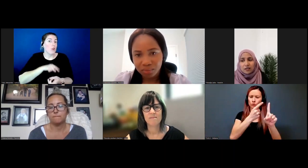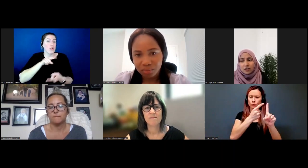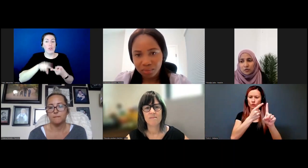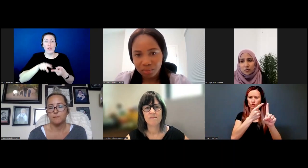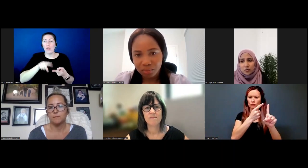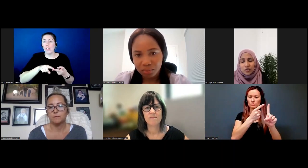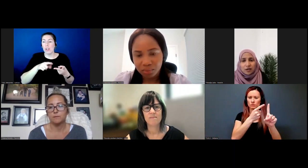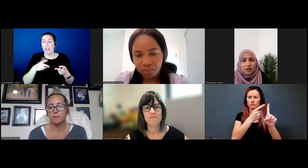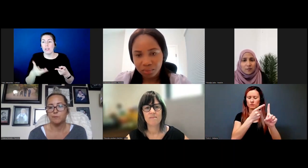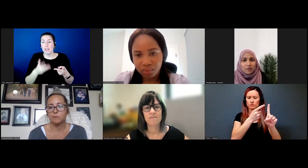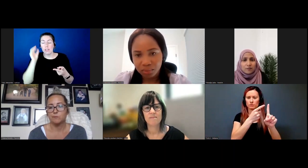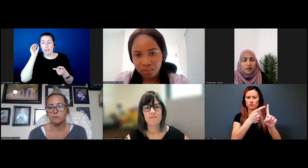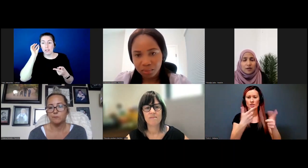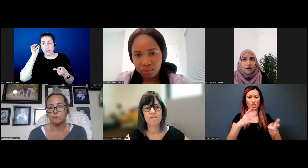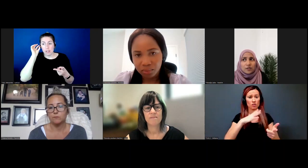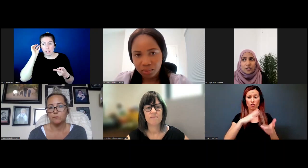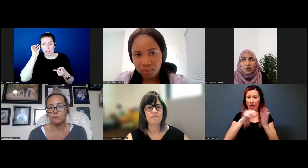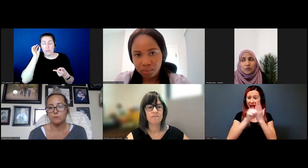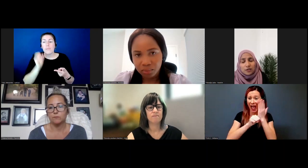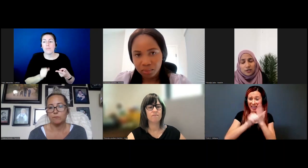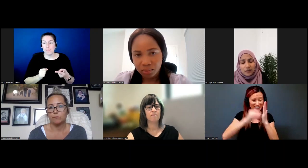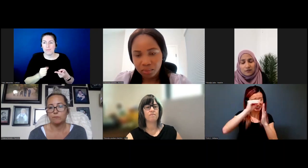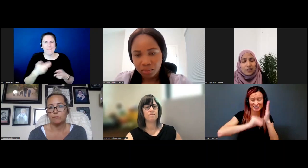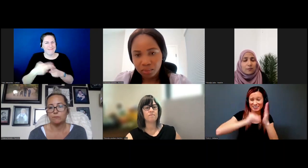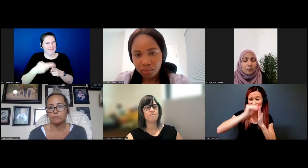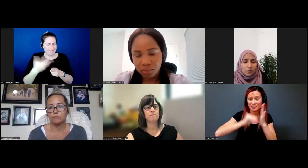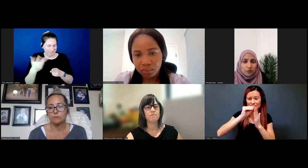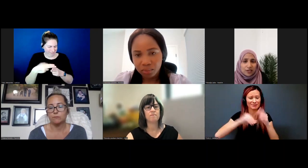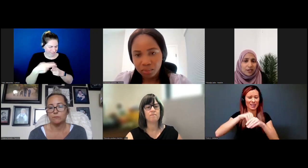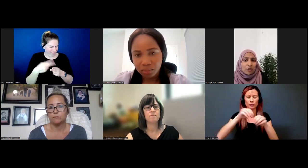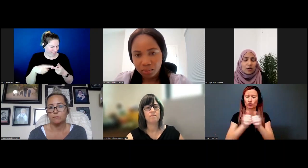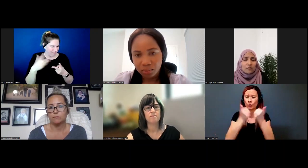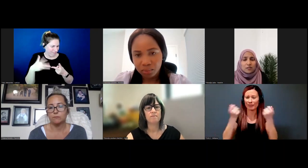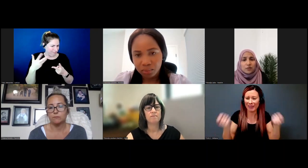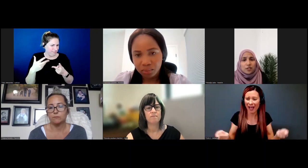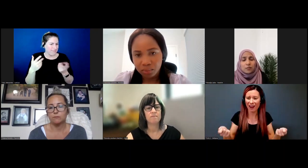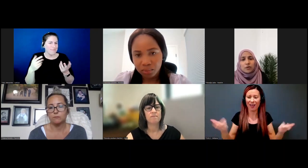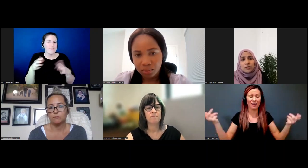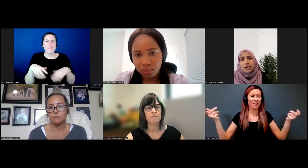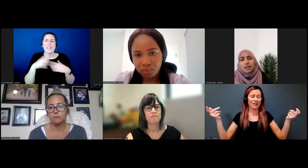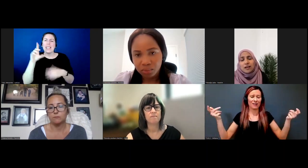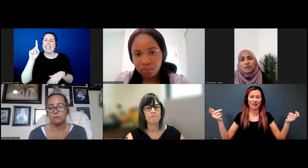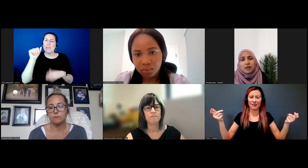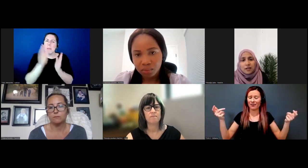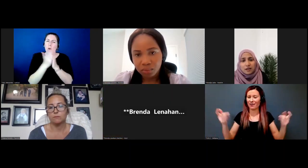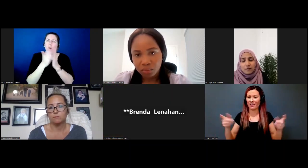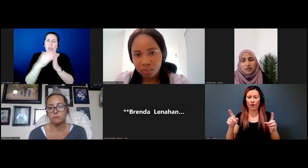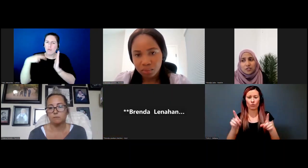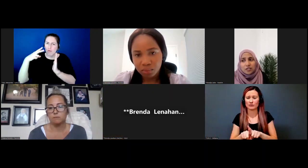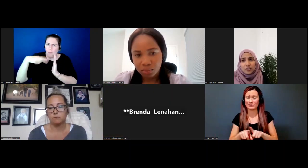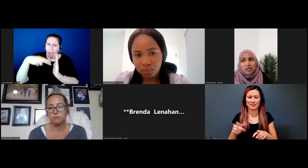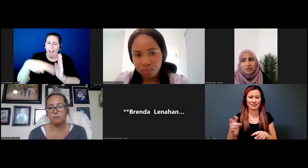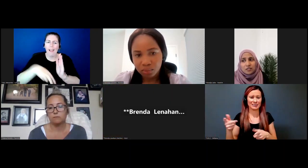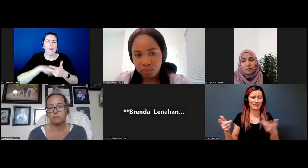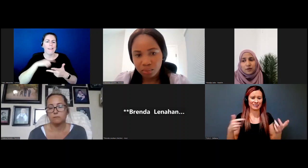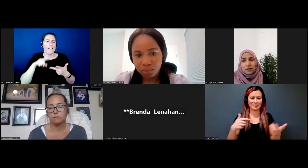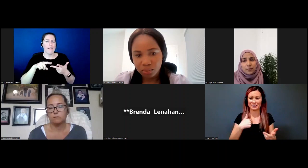video, doing, what is it called? Even like proofreading a lot of disability books. I've